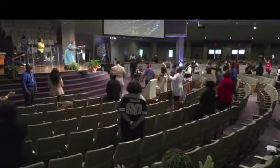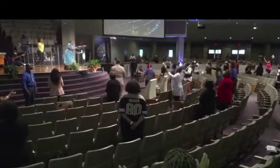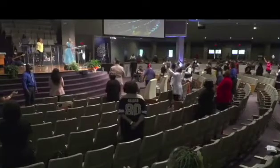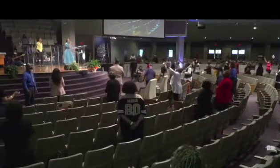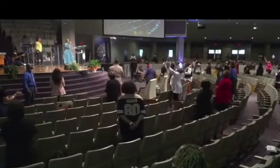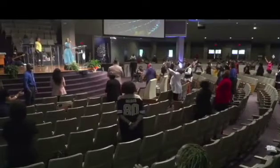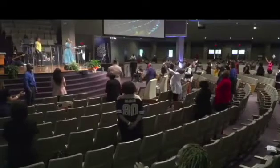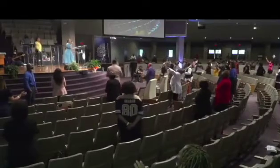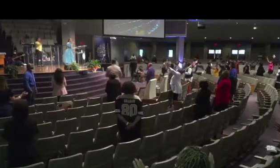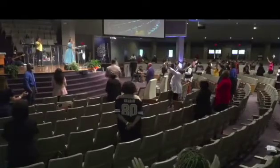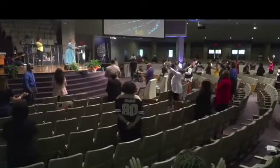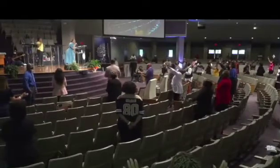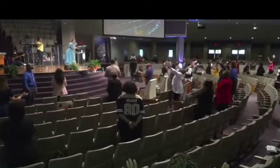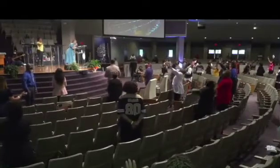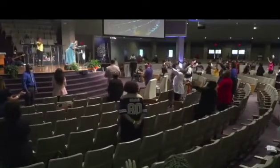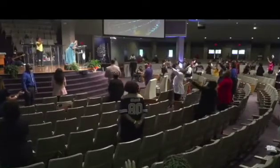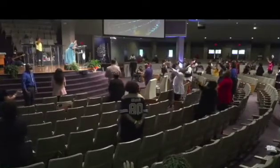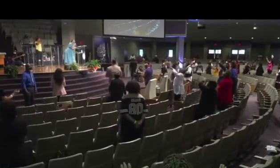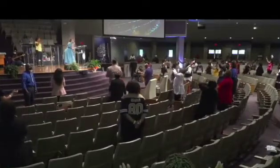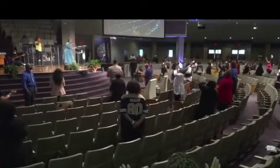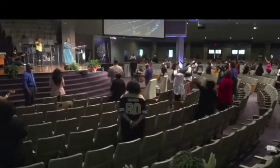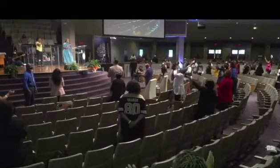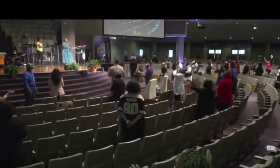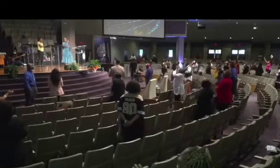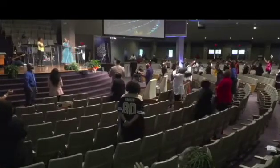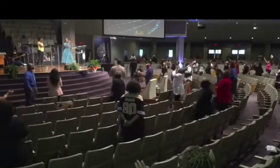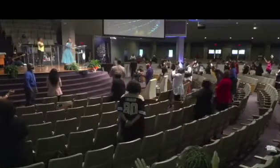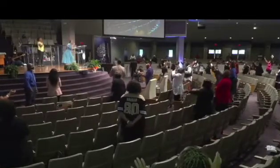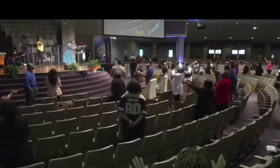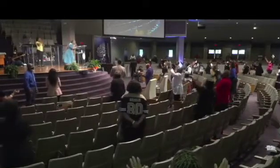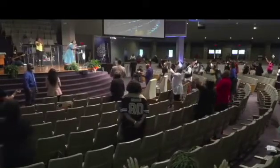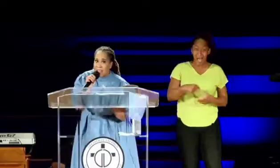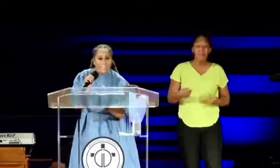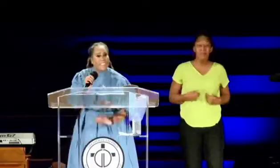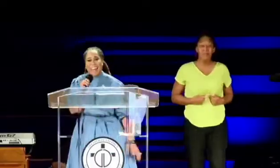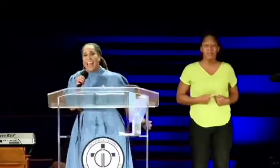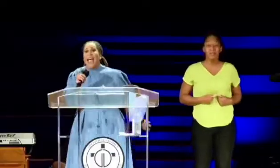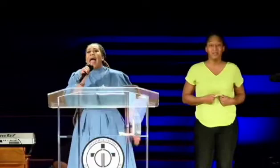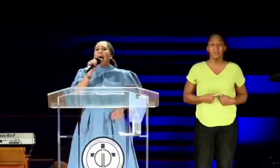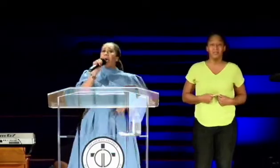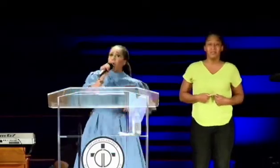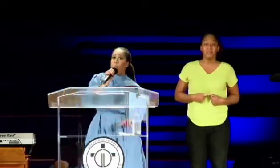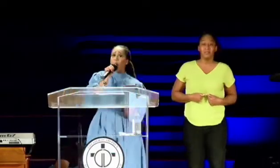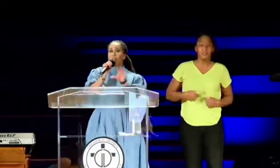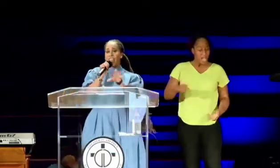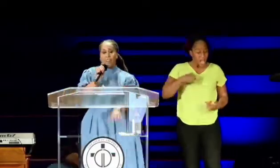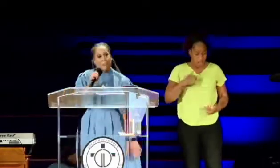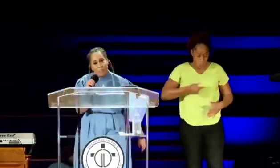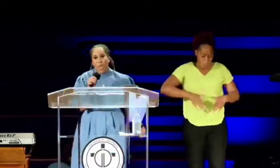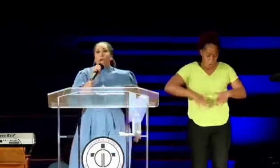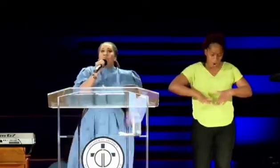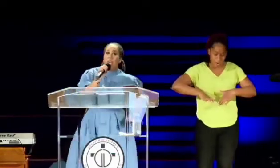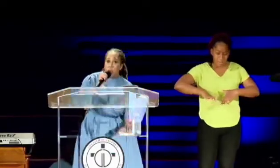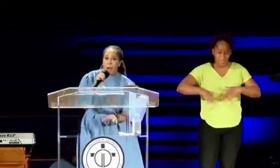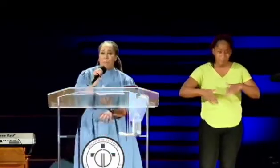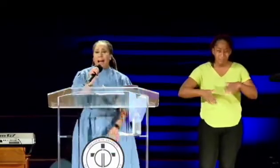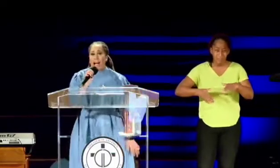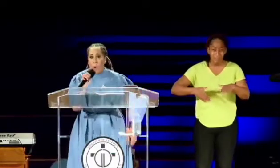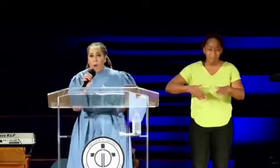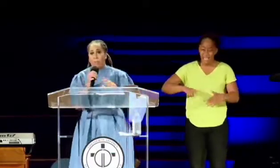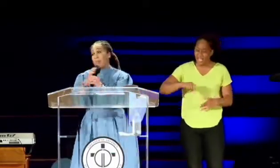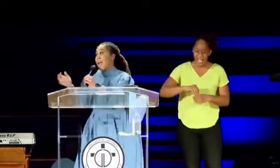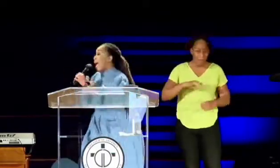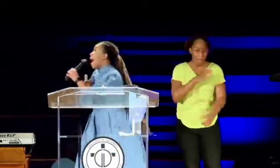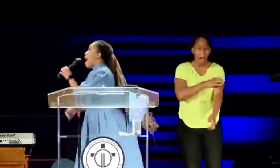me. I've got another shut up inside of me. I'm walking in my